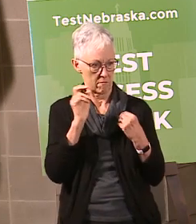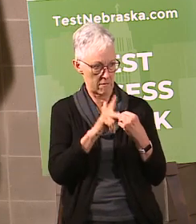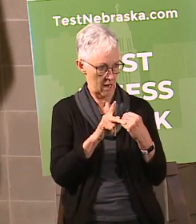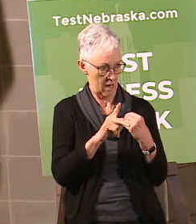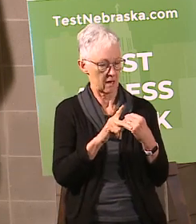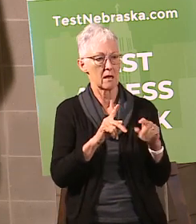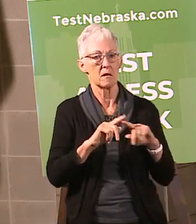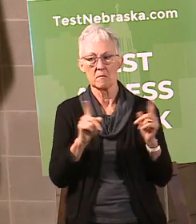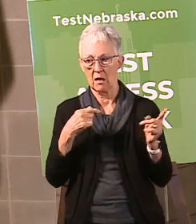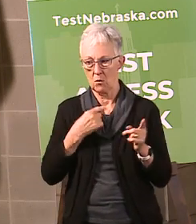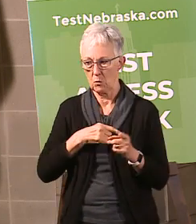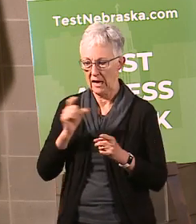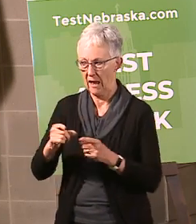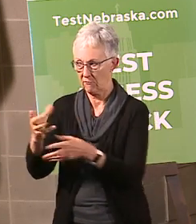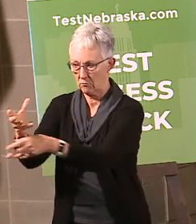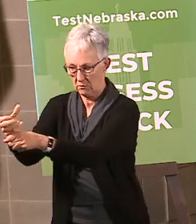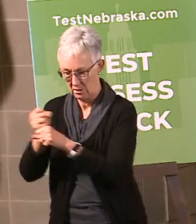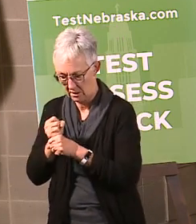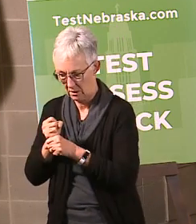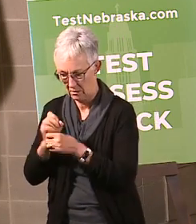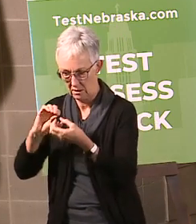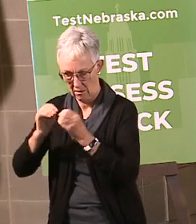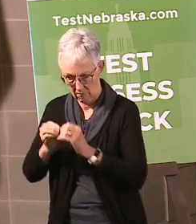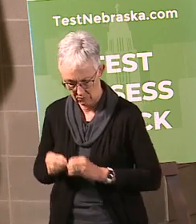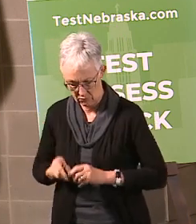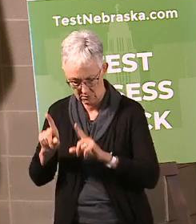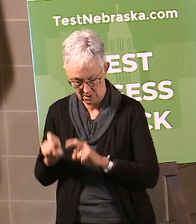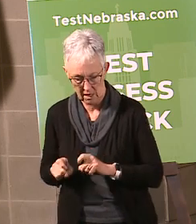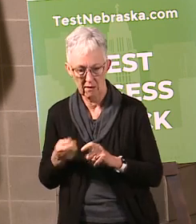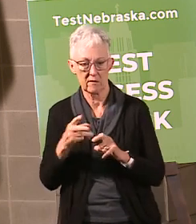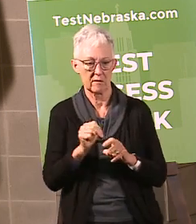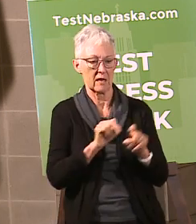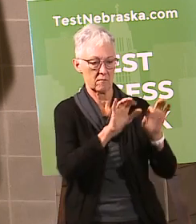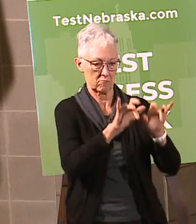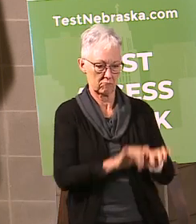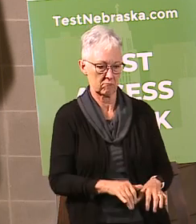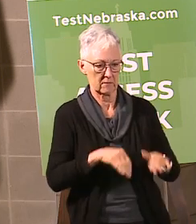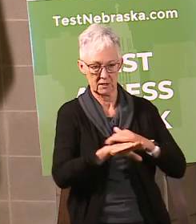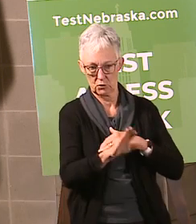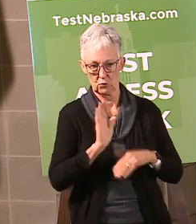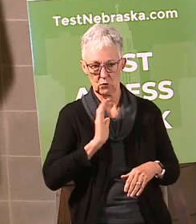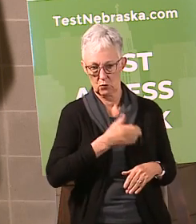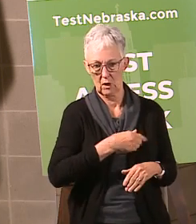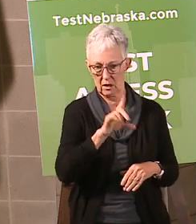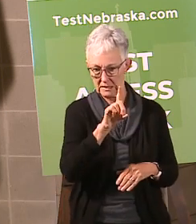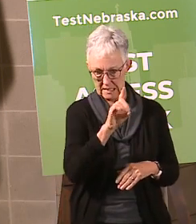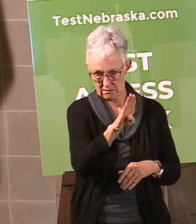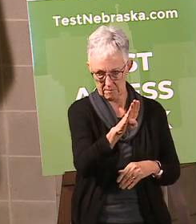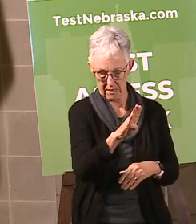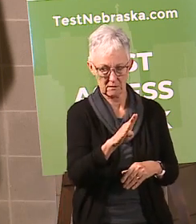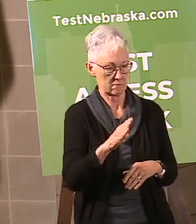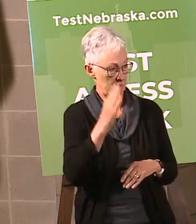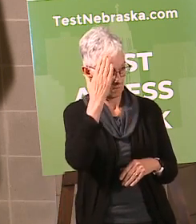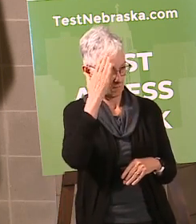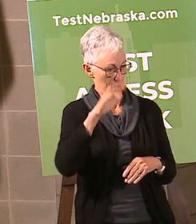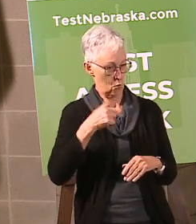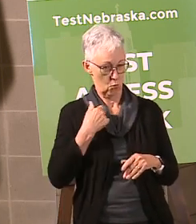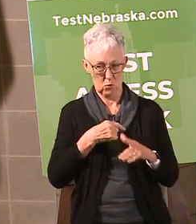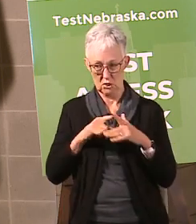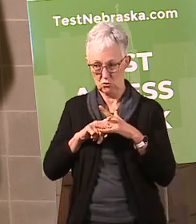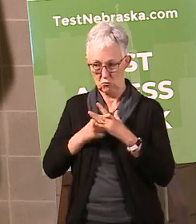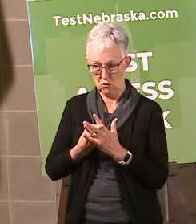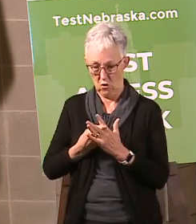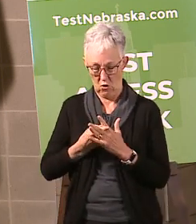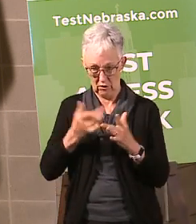public health department folks. And so sometimes there might be a delay there. Also, when we began this pandemic, I know the commercial labs were